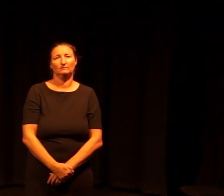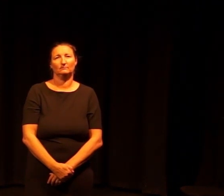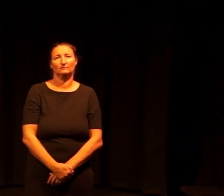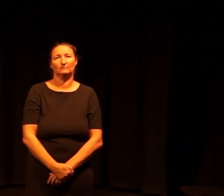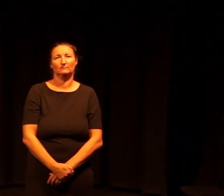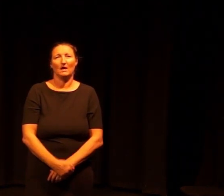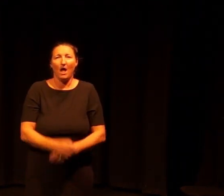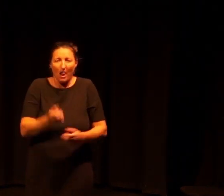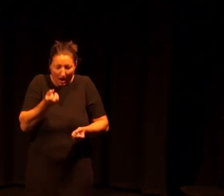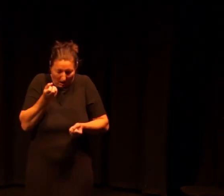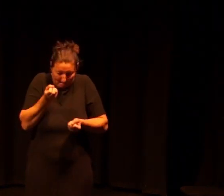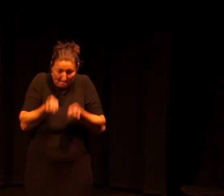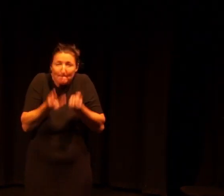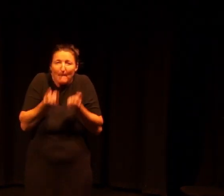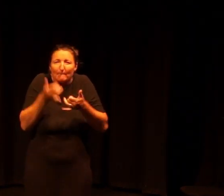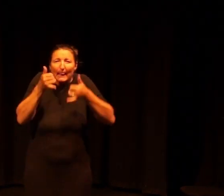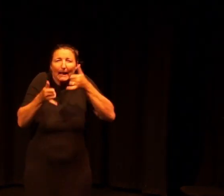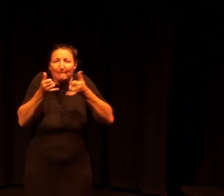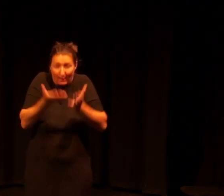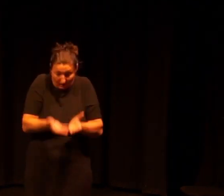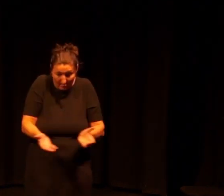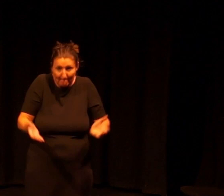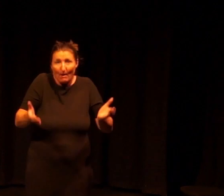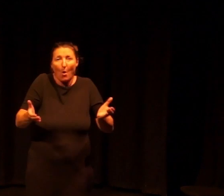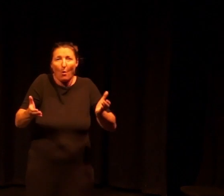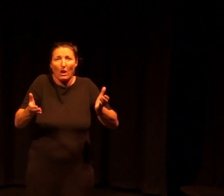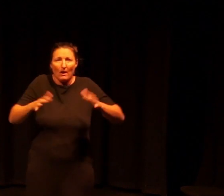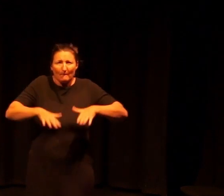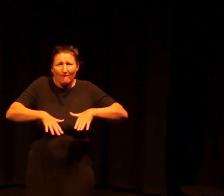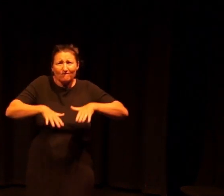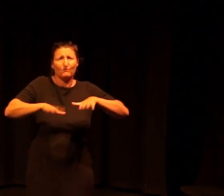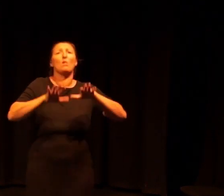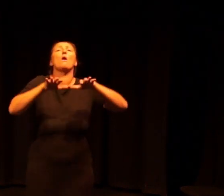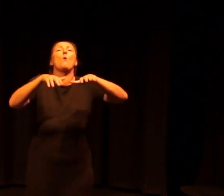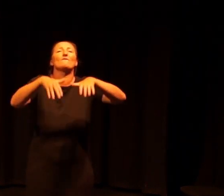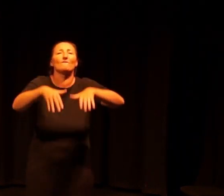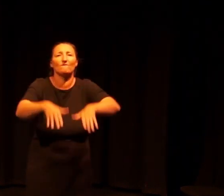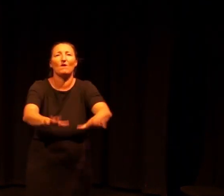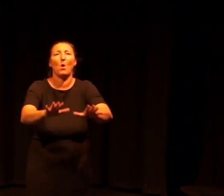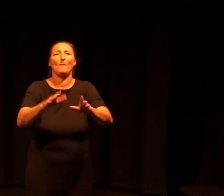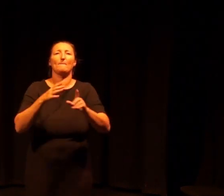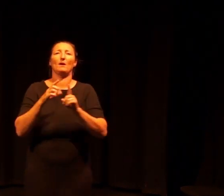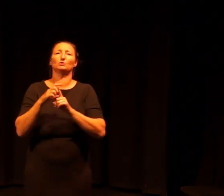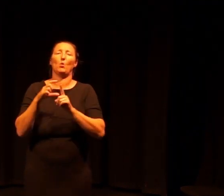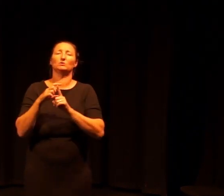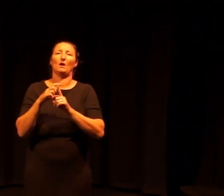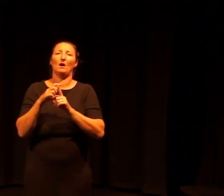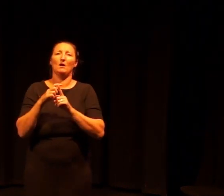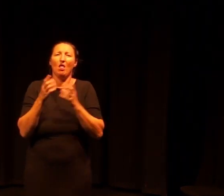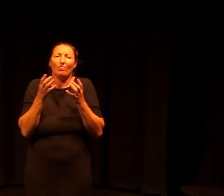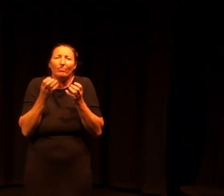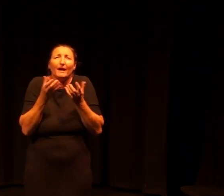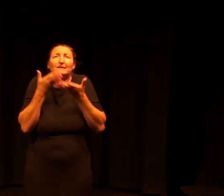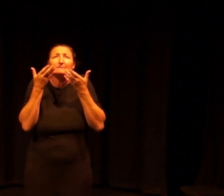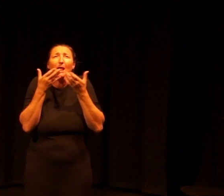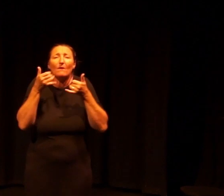Like a bowl of bubbling milk you heaved and became full, overflowing your bags, my daughter. Thick smell of cream engulfing